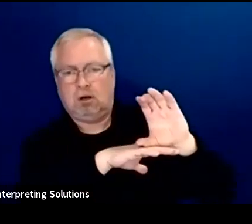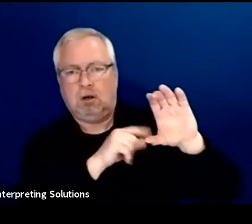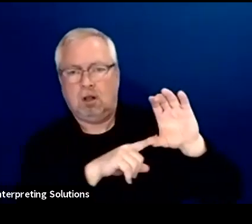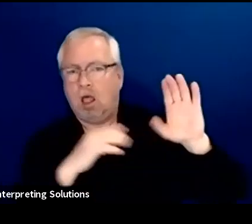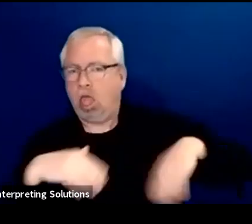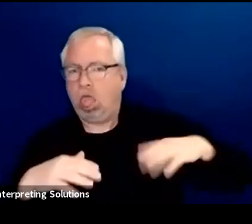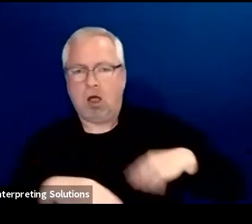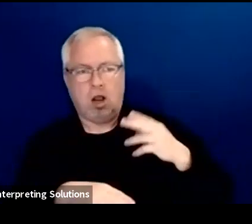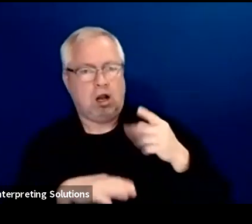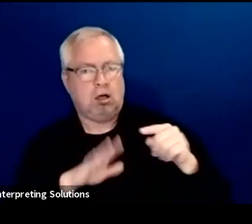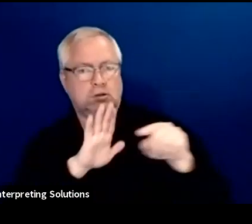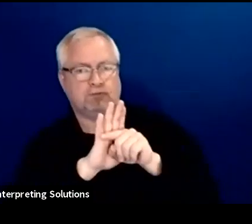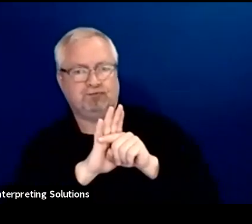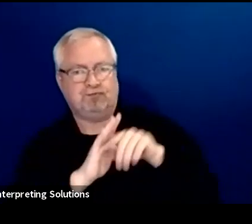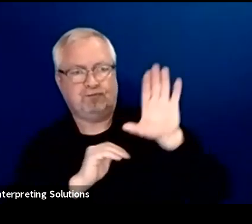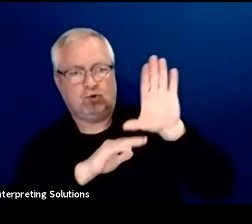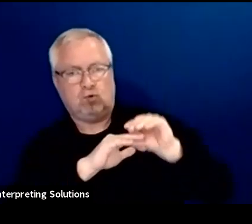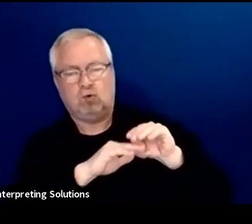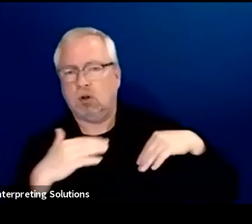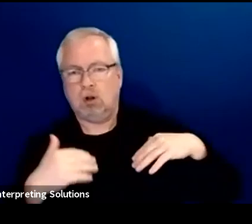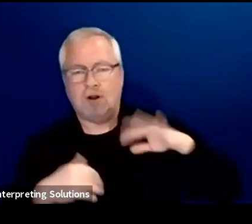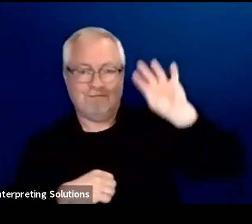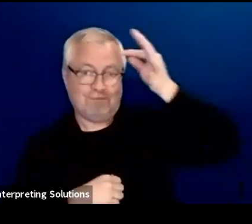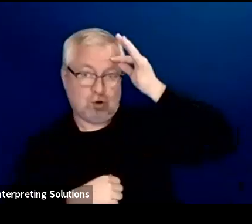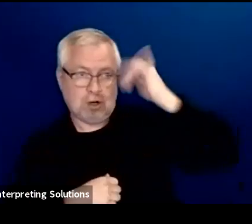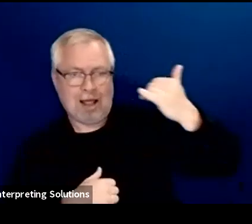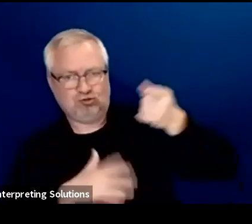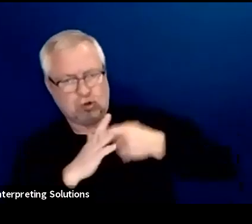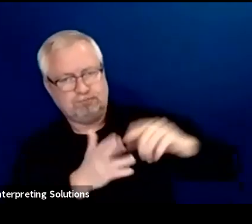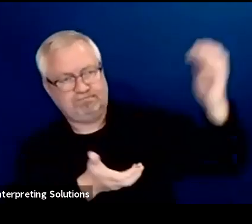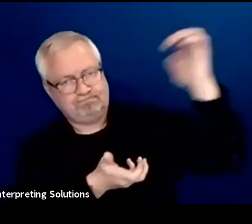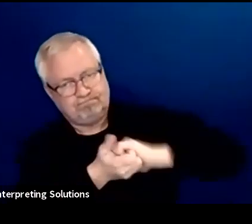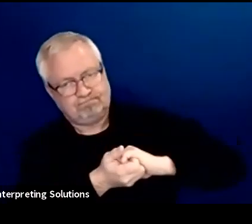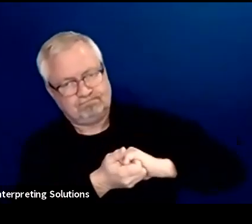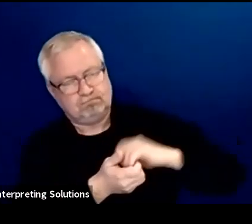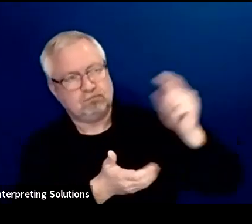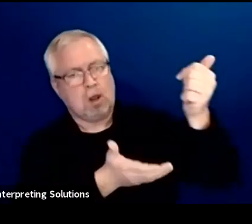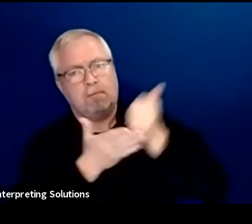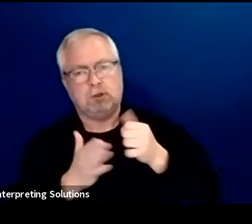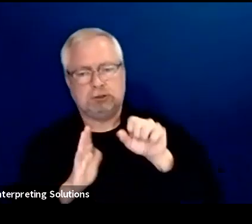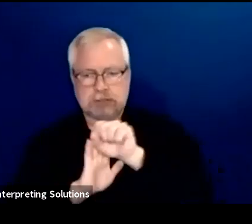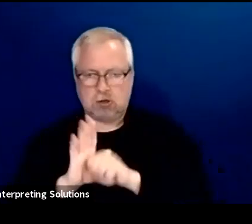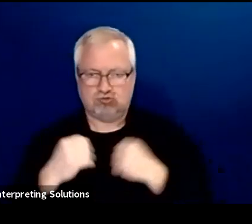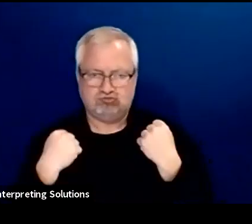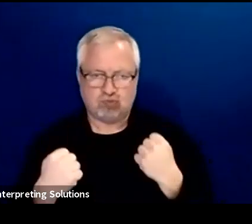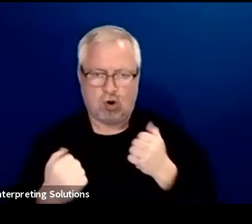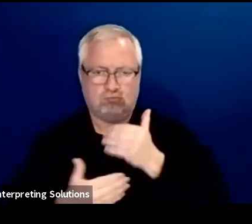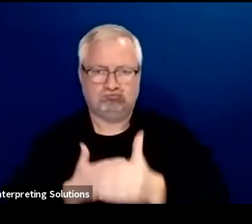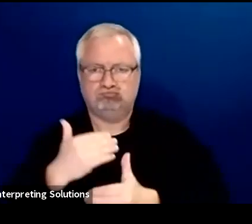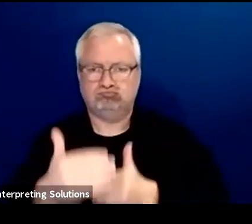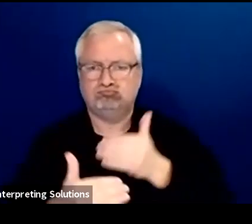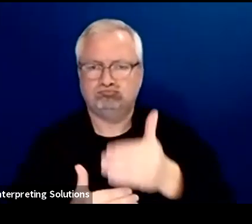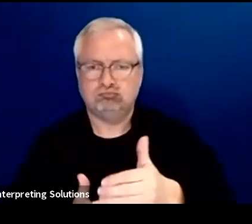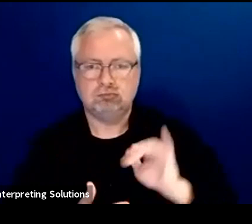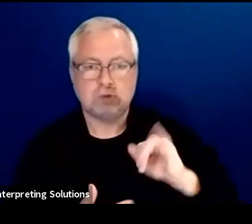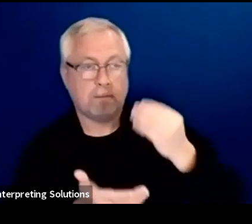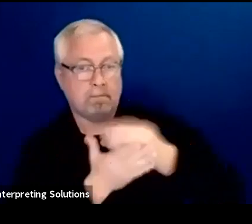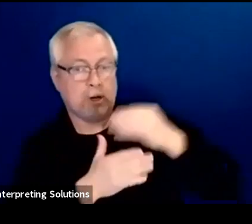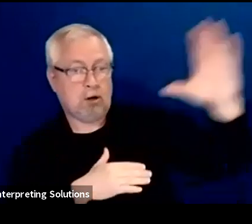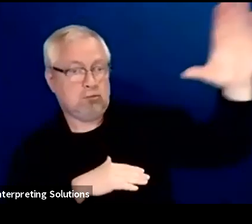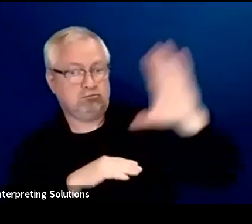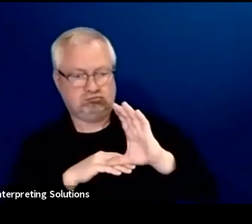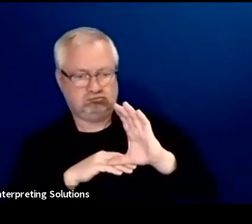in. And there's absolutely no doubt the CARES Act and others are meant to backfill on that. I think it's important now people